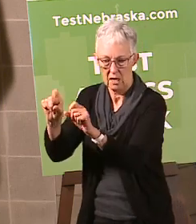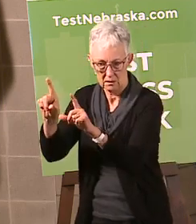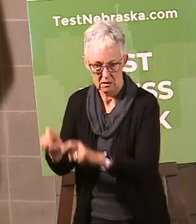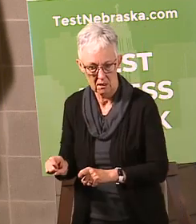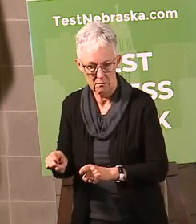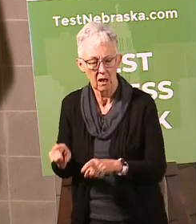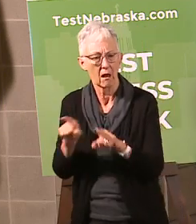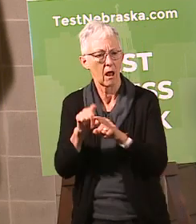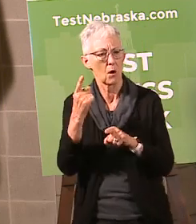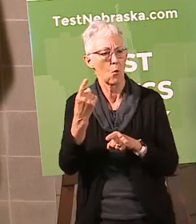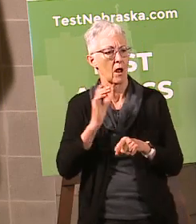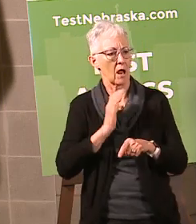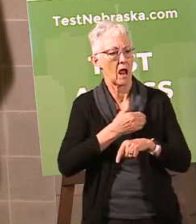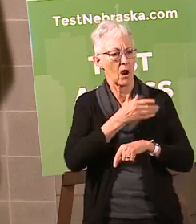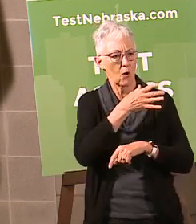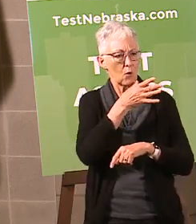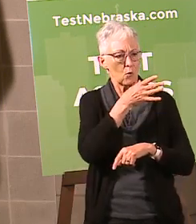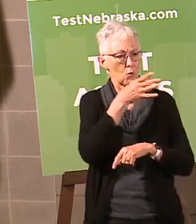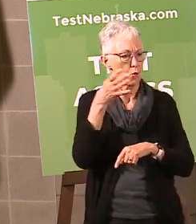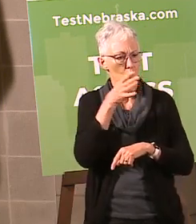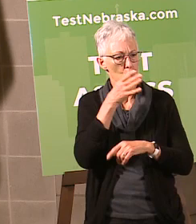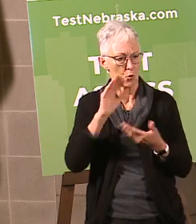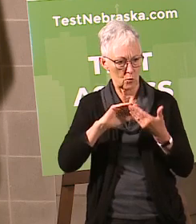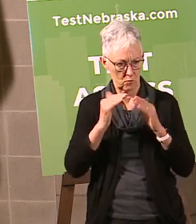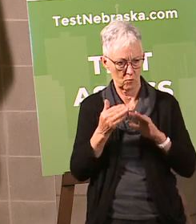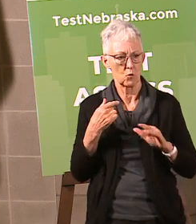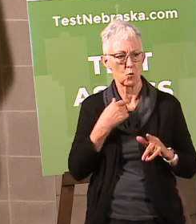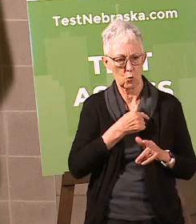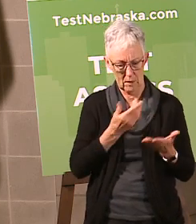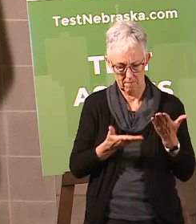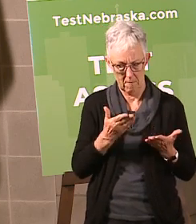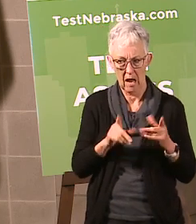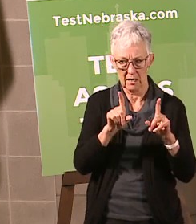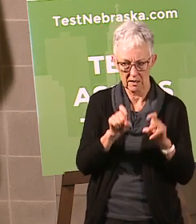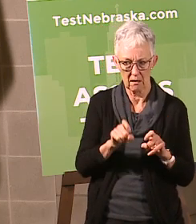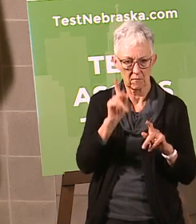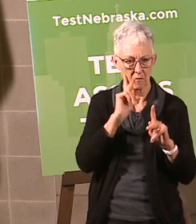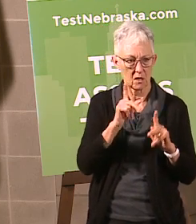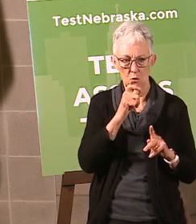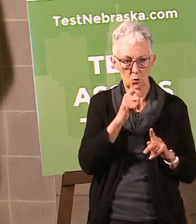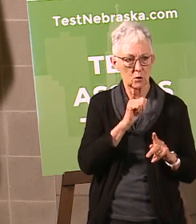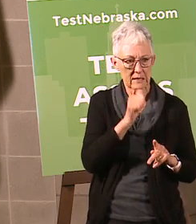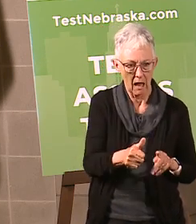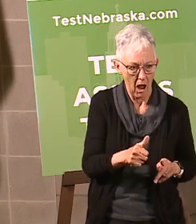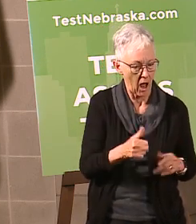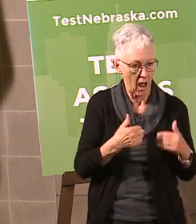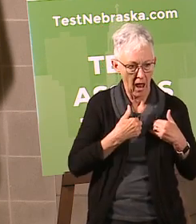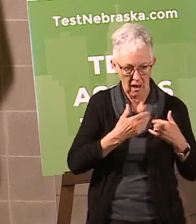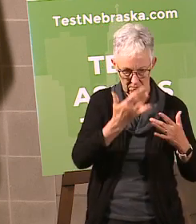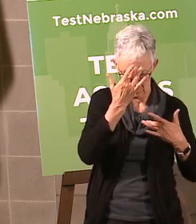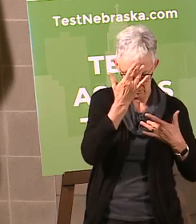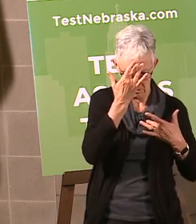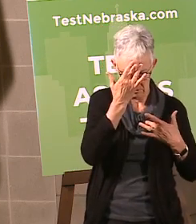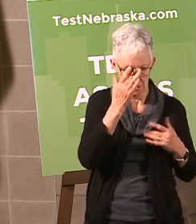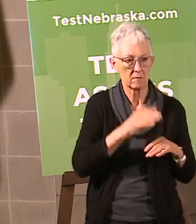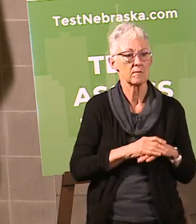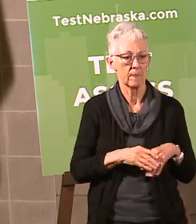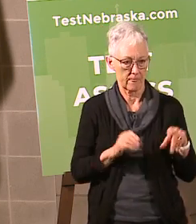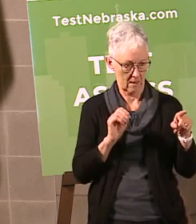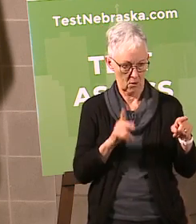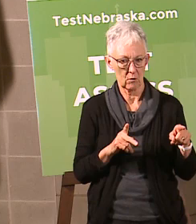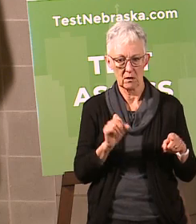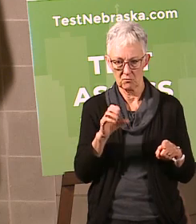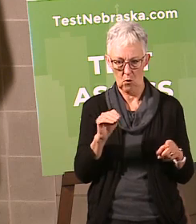rural communities, we may be getting asymptomatic people there too. So people look at these numbers, 3% versus 17